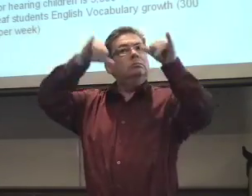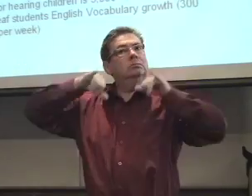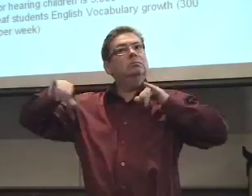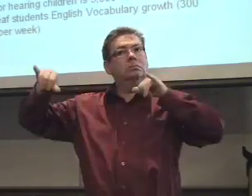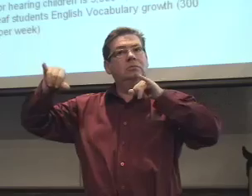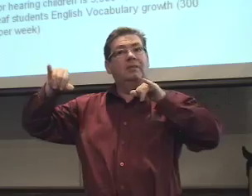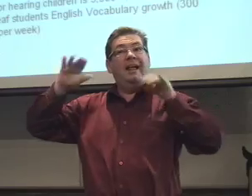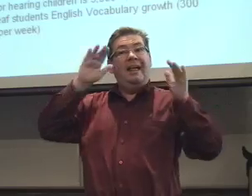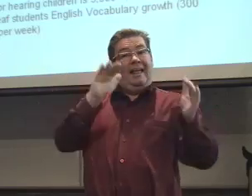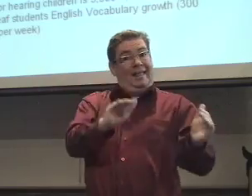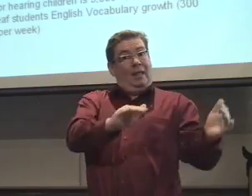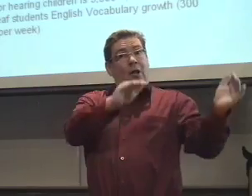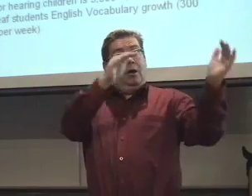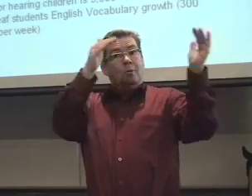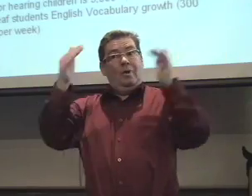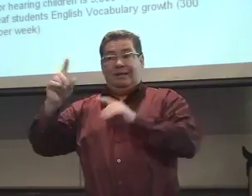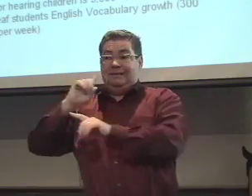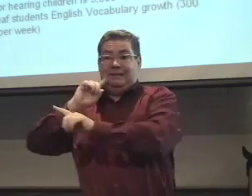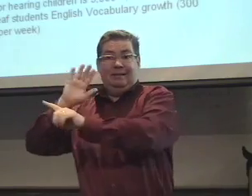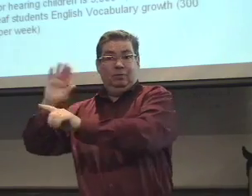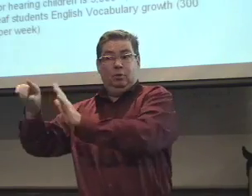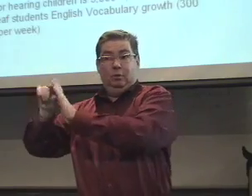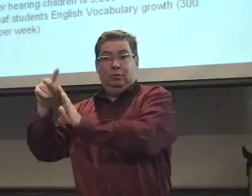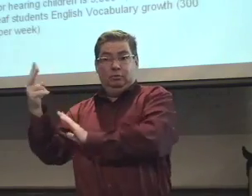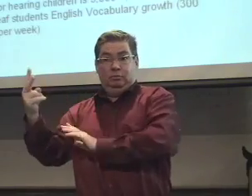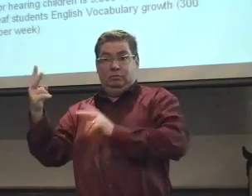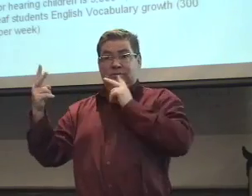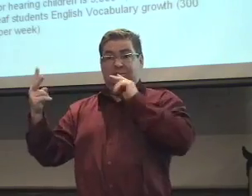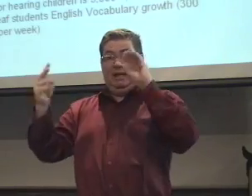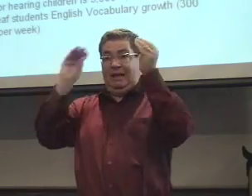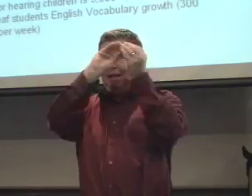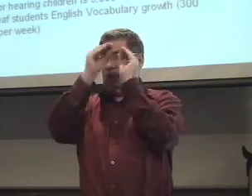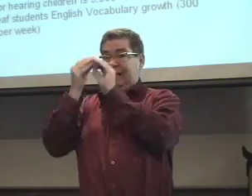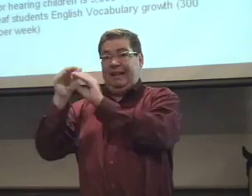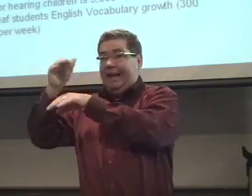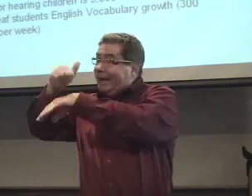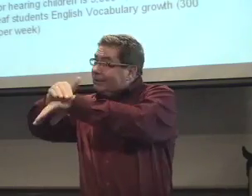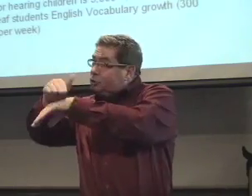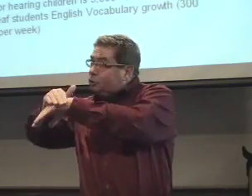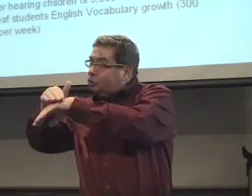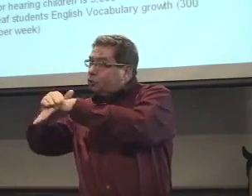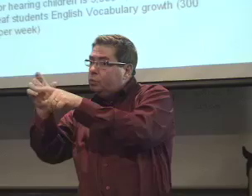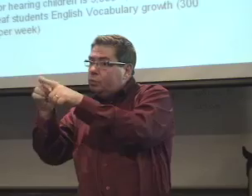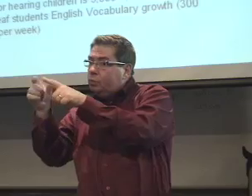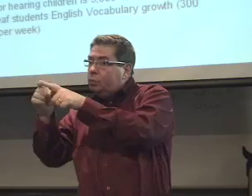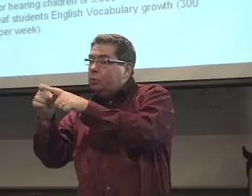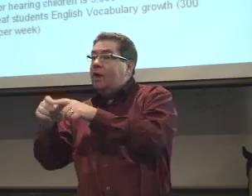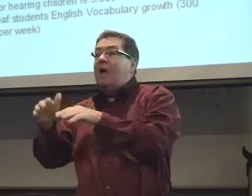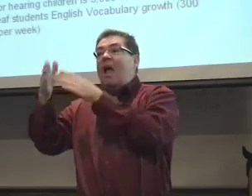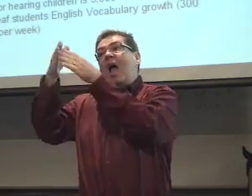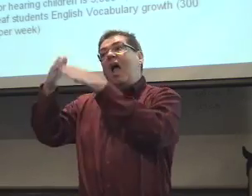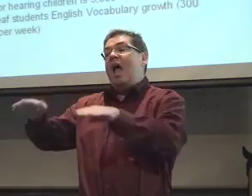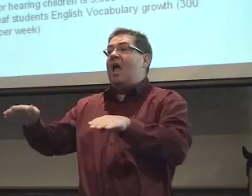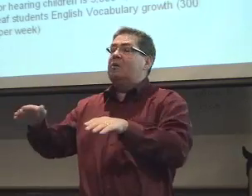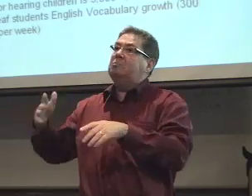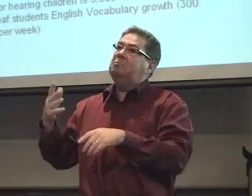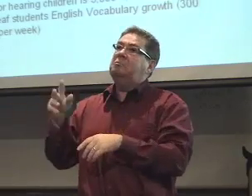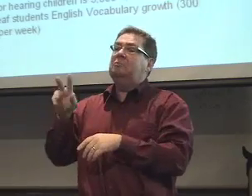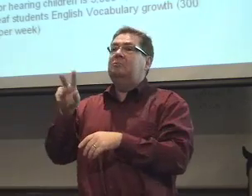Compared to deaf kids at 2nd grade, in English, the average kid maybe can read between 300 and